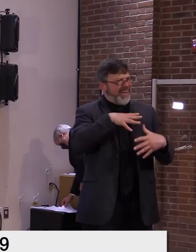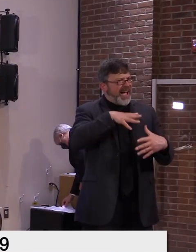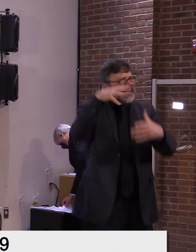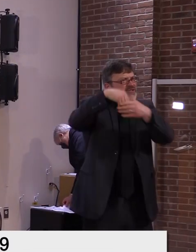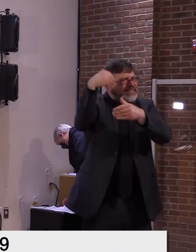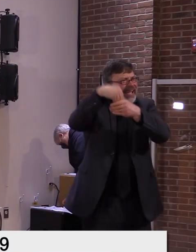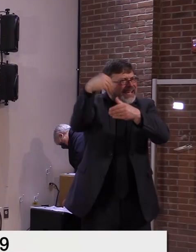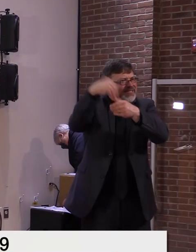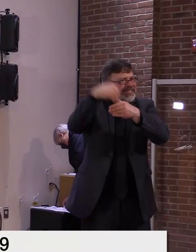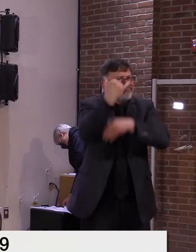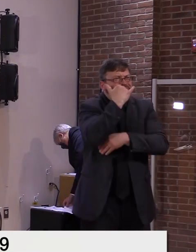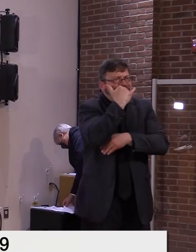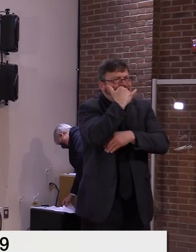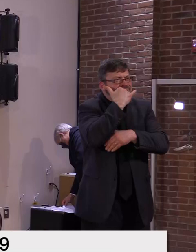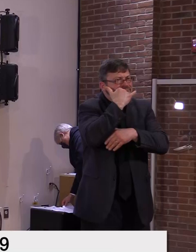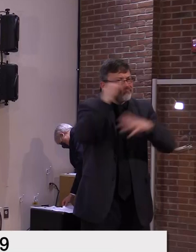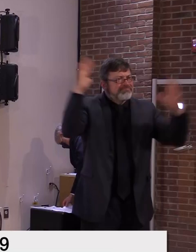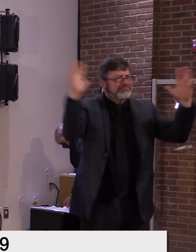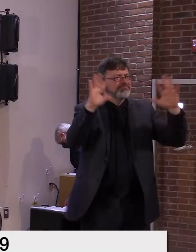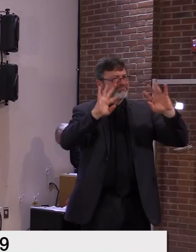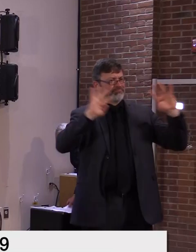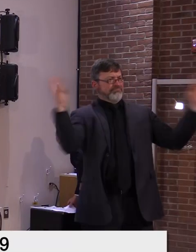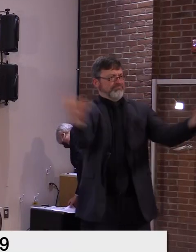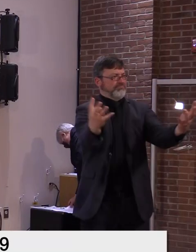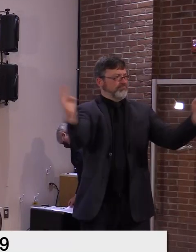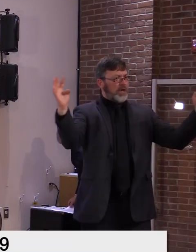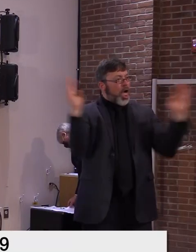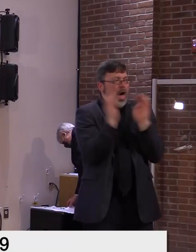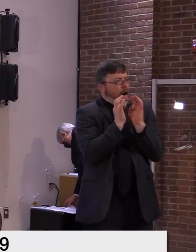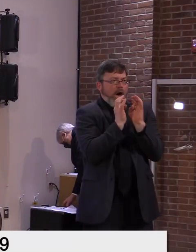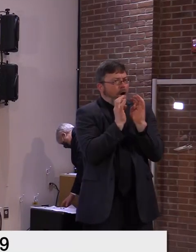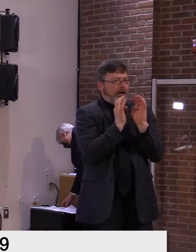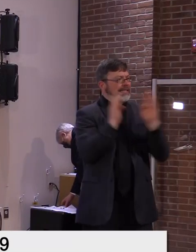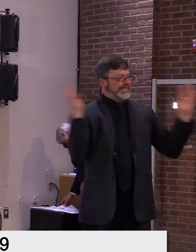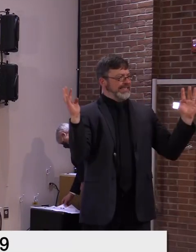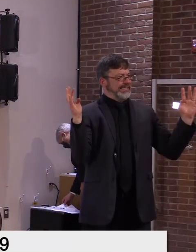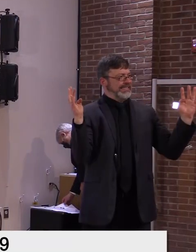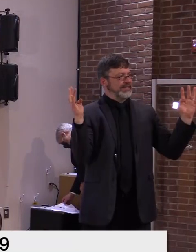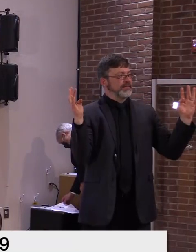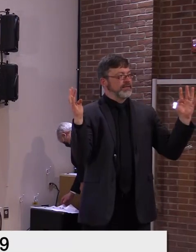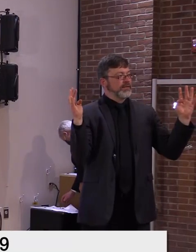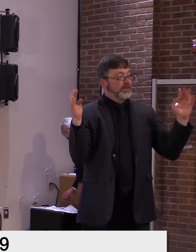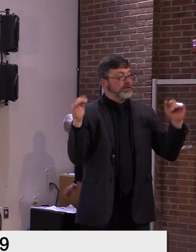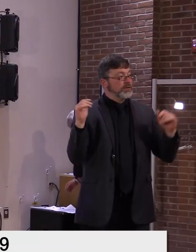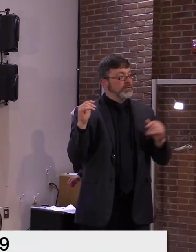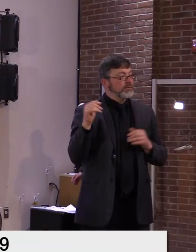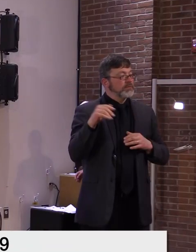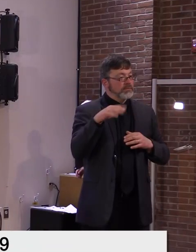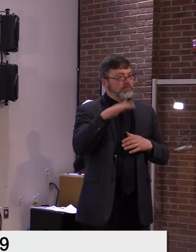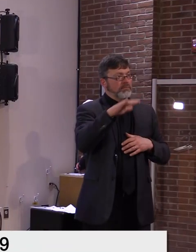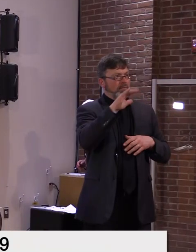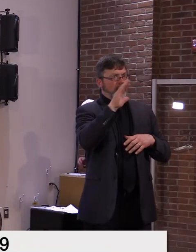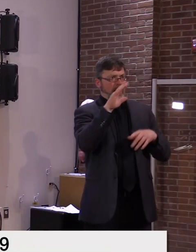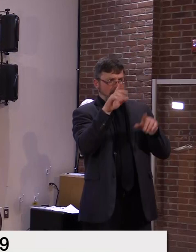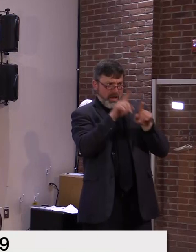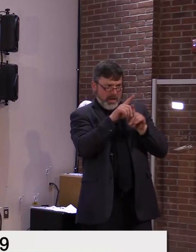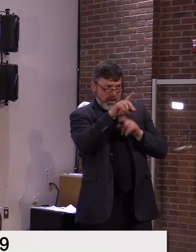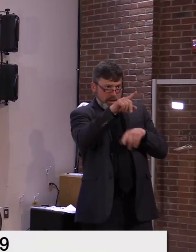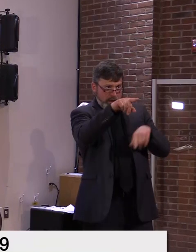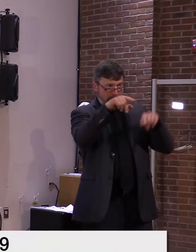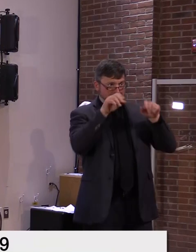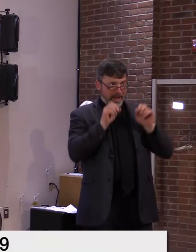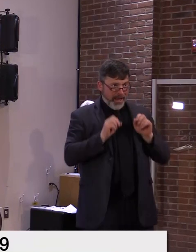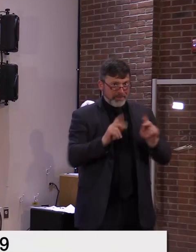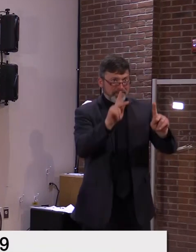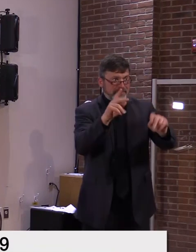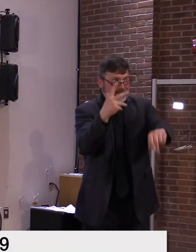And get vaccinated as soon as you are eligible. This includes people who have had COVID-19. We